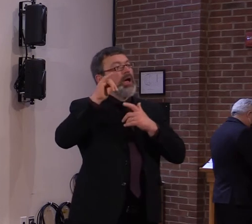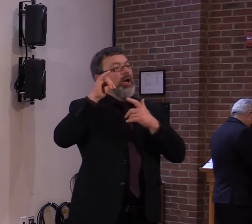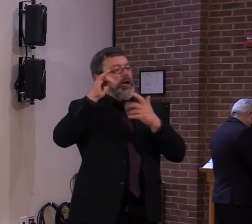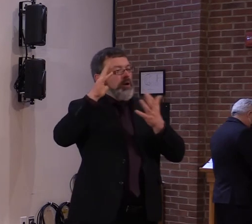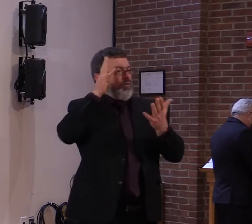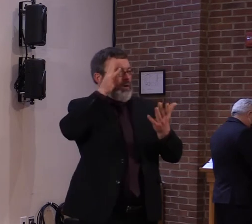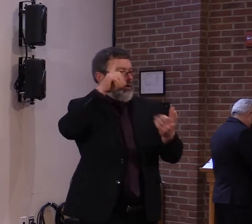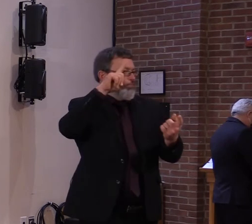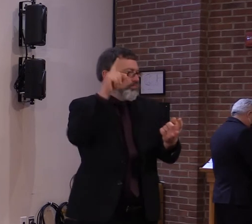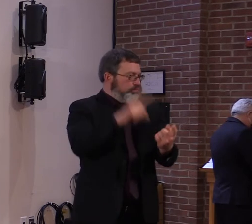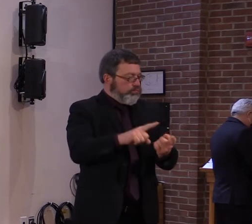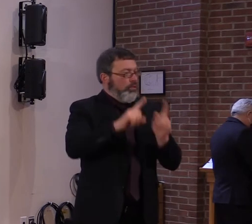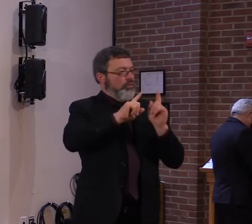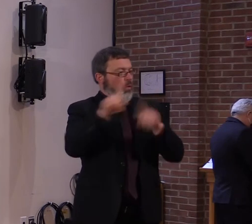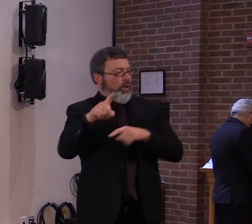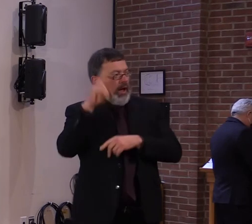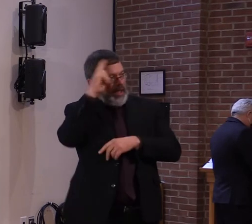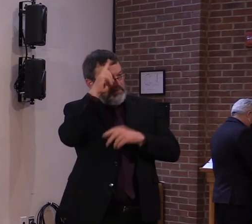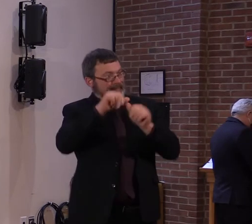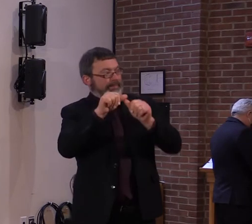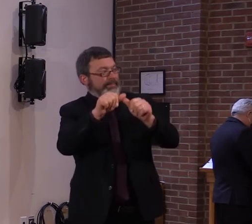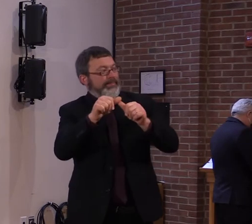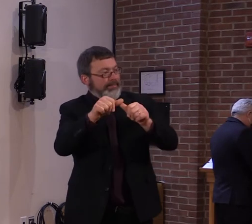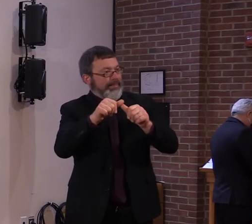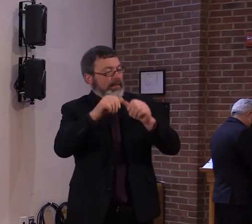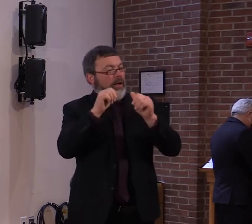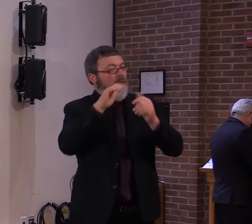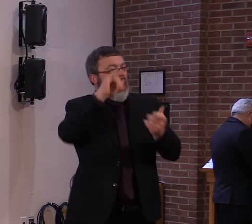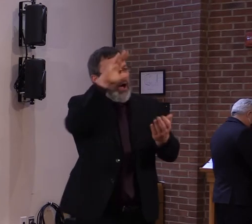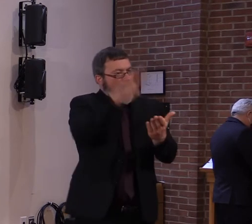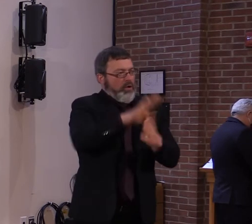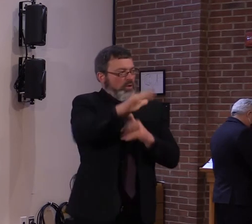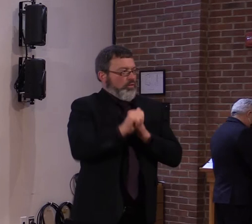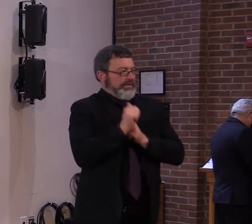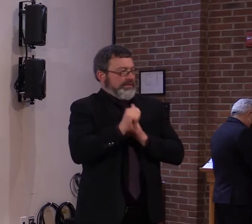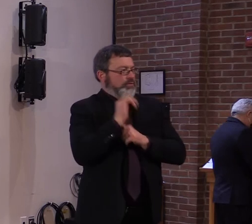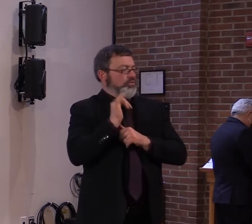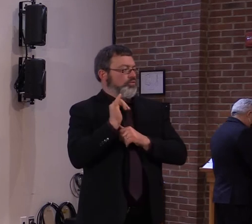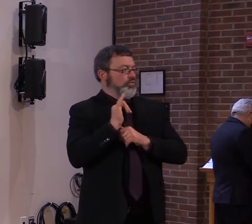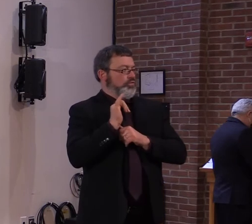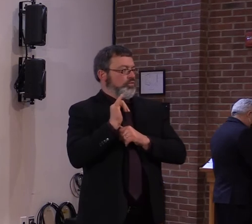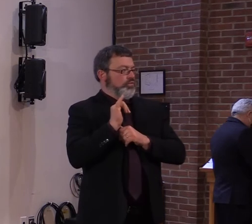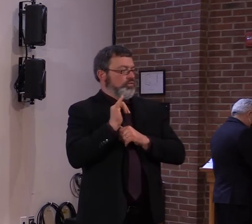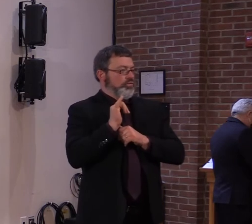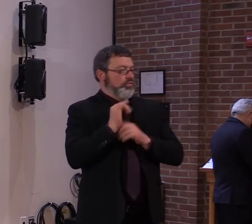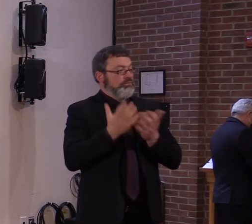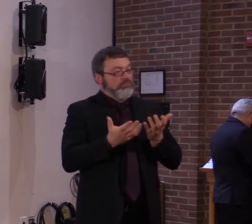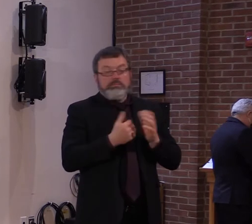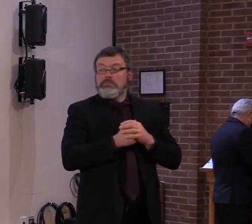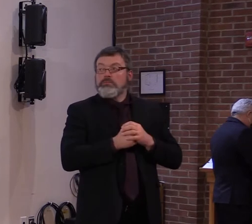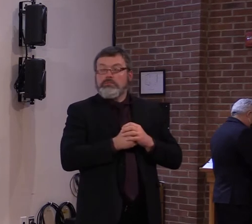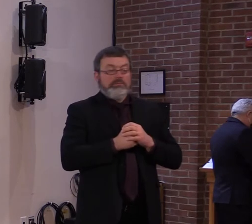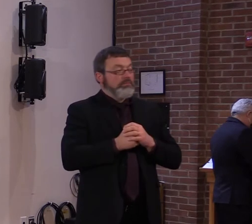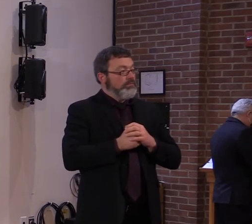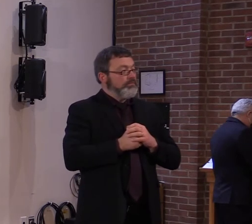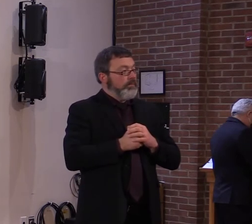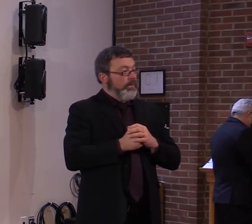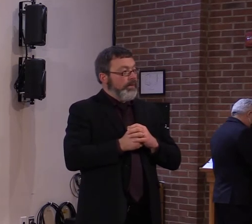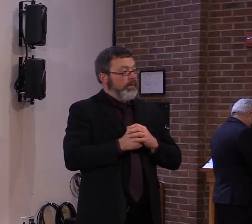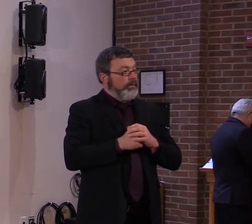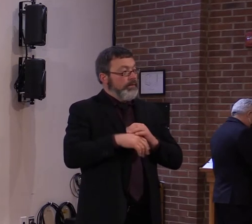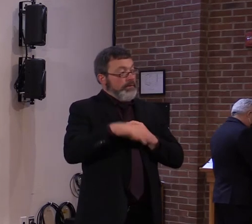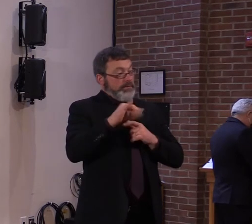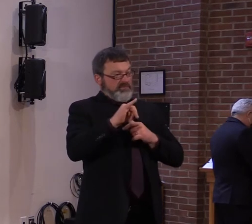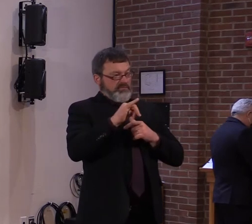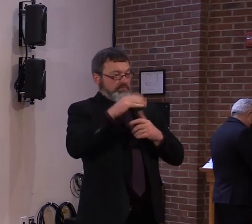group and have a moderate illness at the time. In the last 24 hours, literally, the Infectious Disease